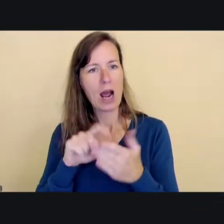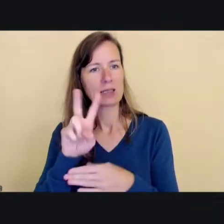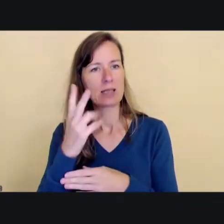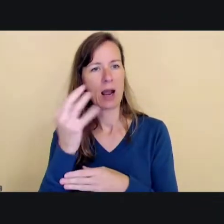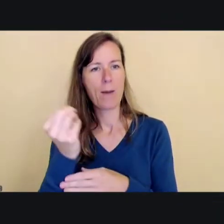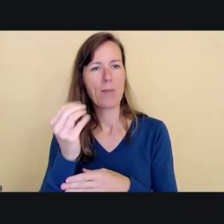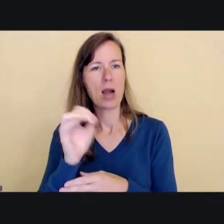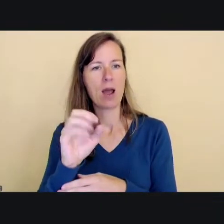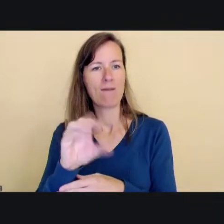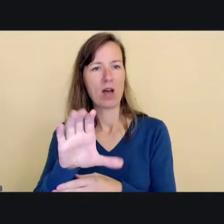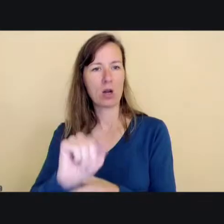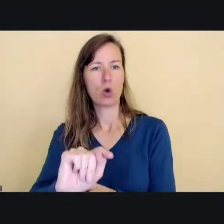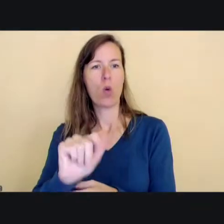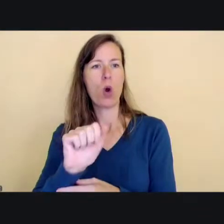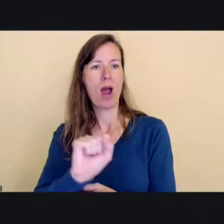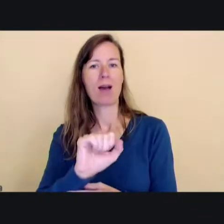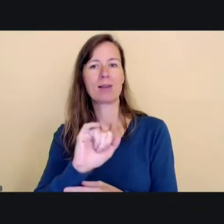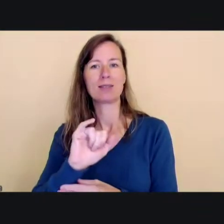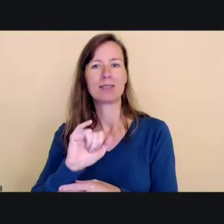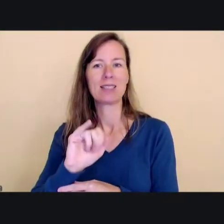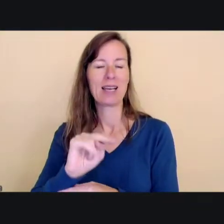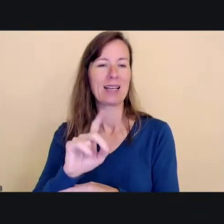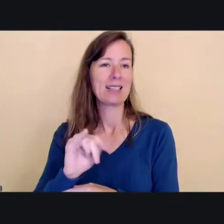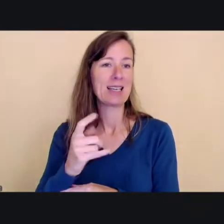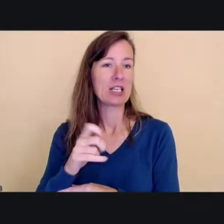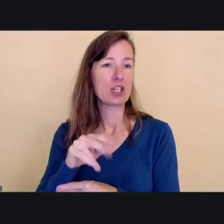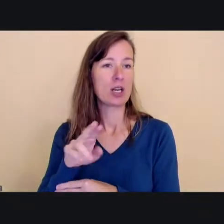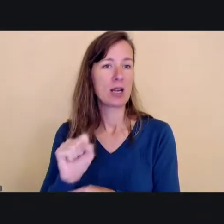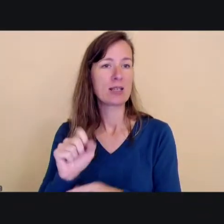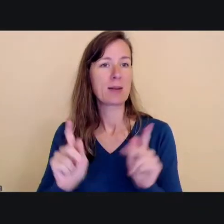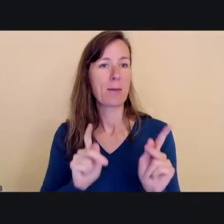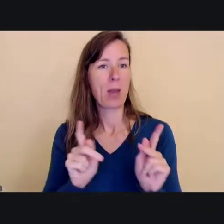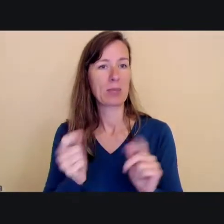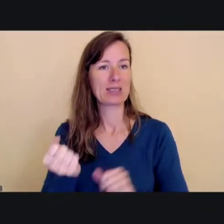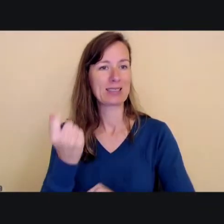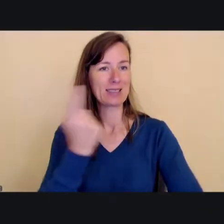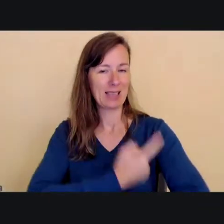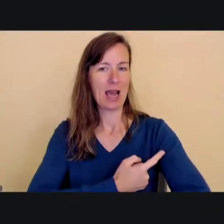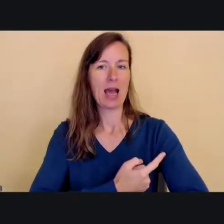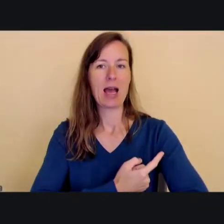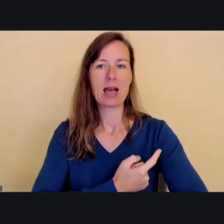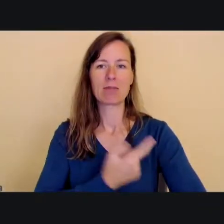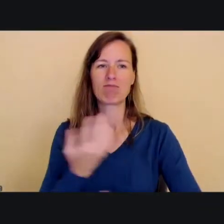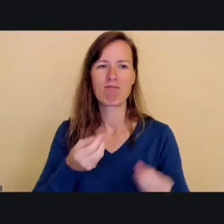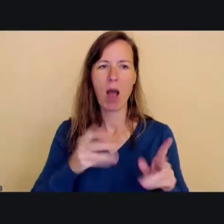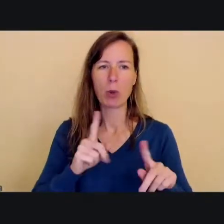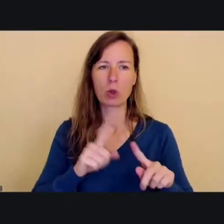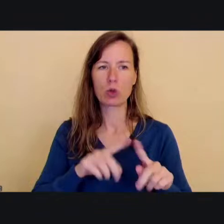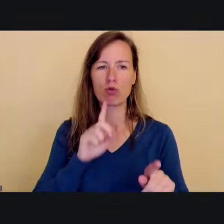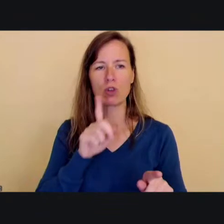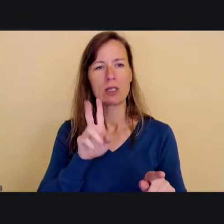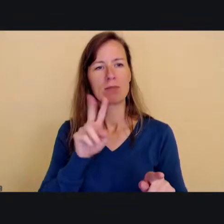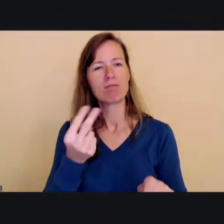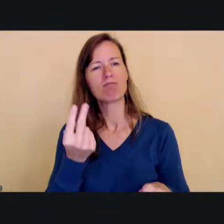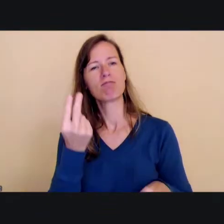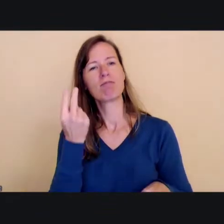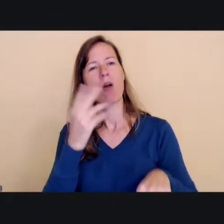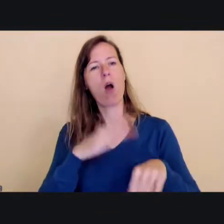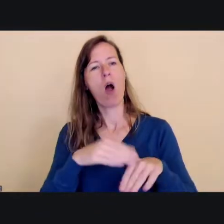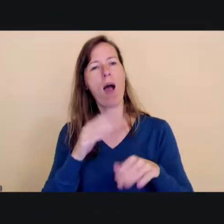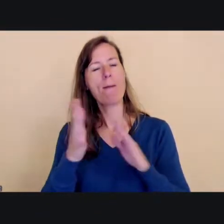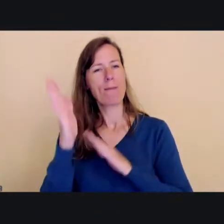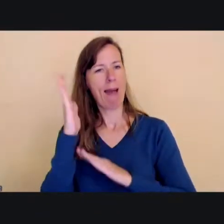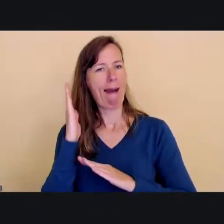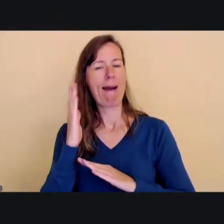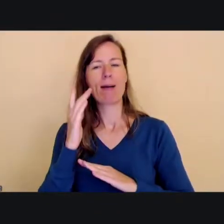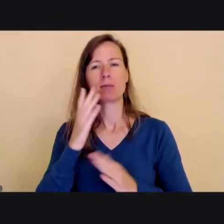October as Indigenous Peoples Day, thereby creating an opportunity to reflect on our past, learn about and celebrate indigenous peoples,